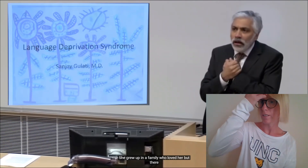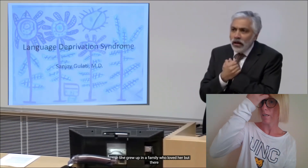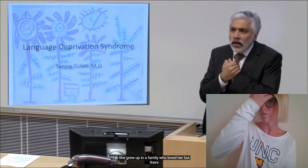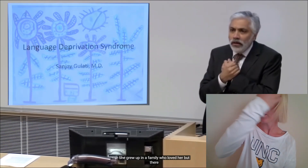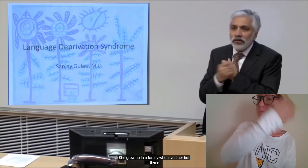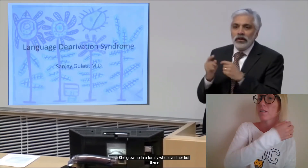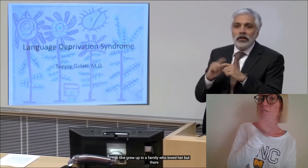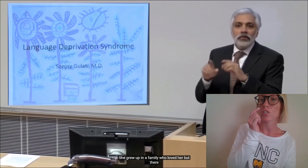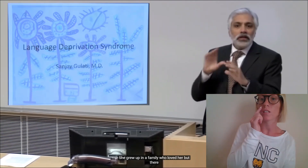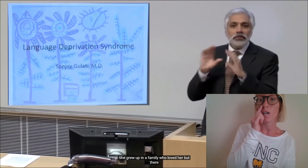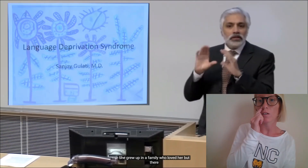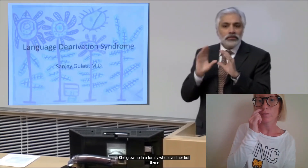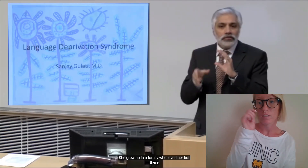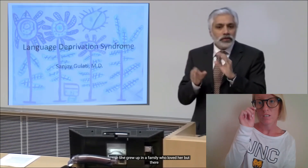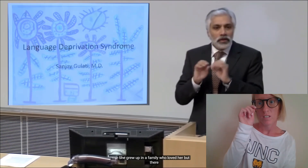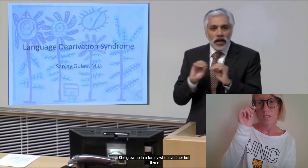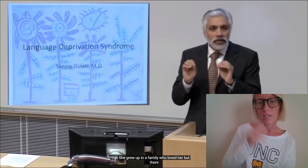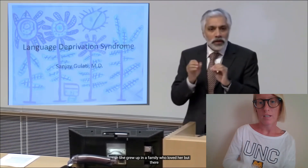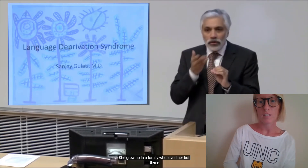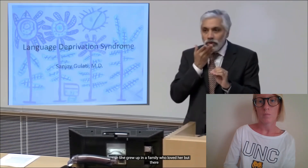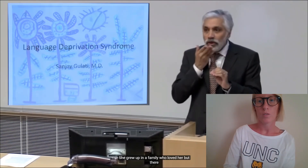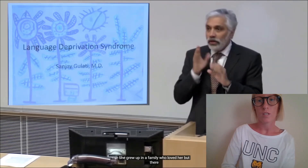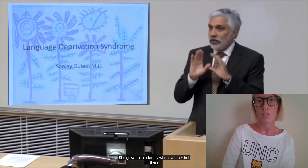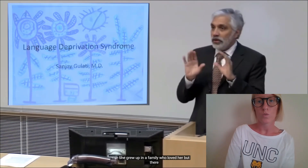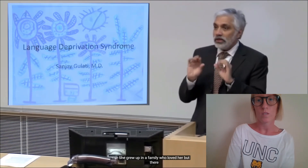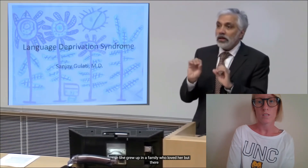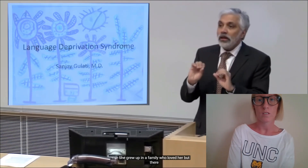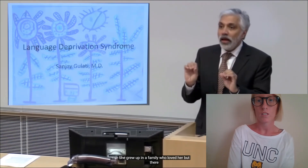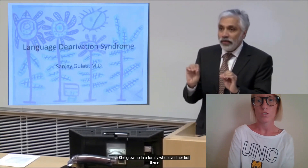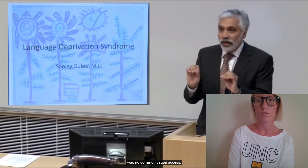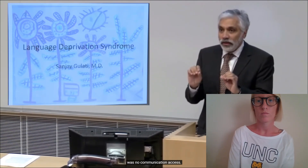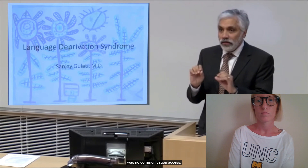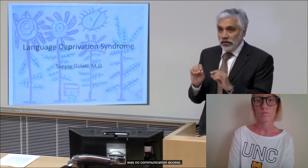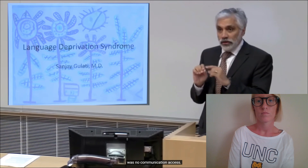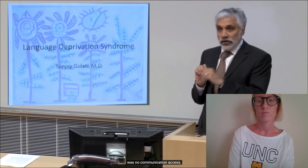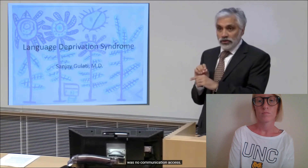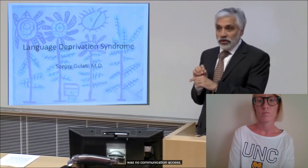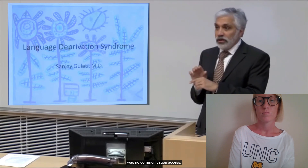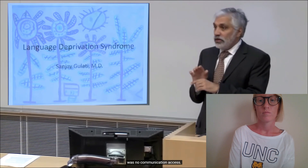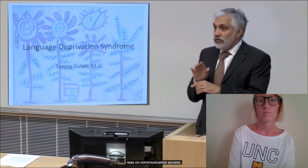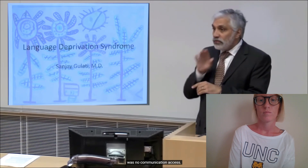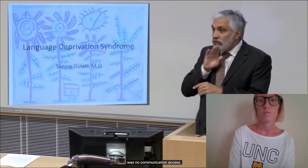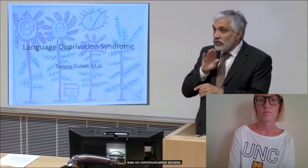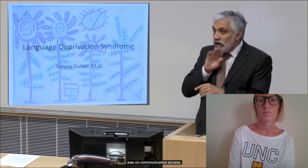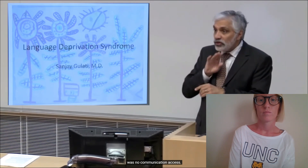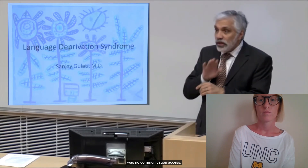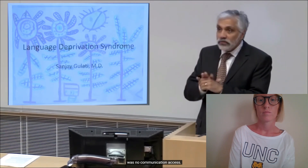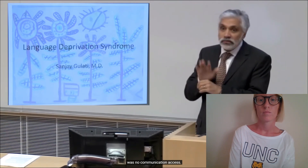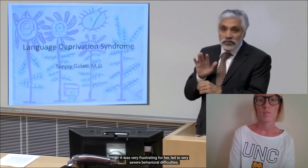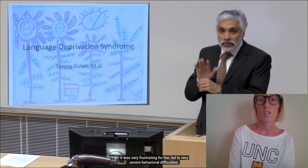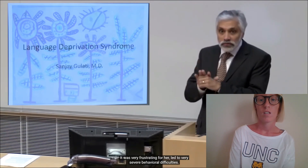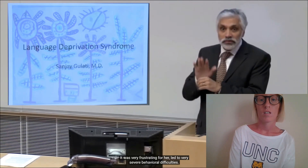family finally had a family that she loved. who loved And her, communication wasn't an issue. but there was no communication access.